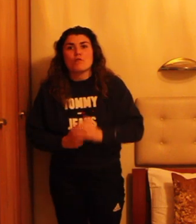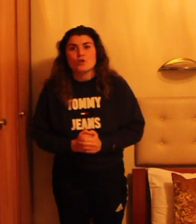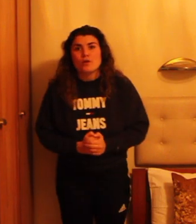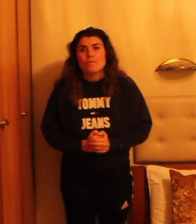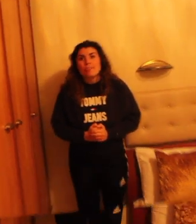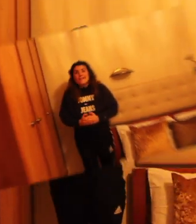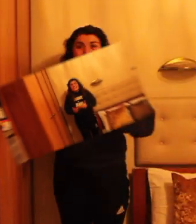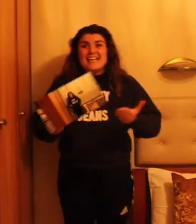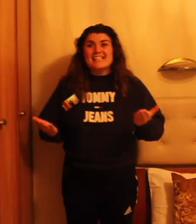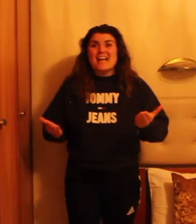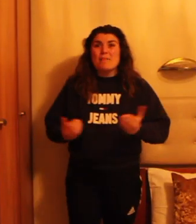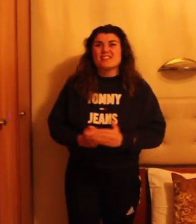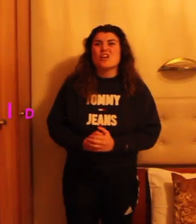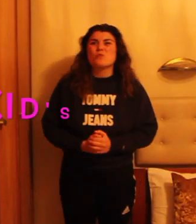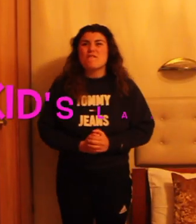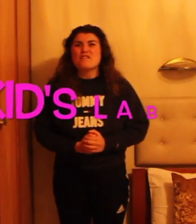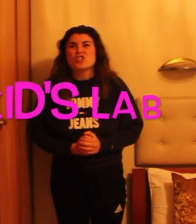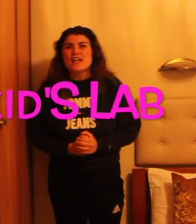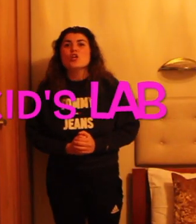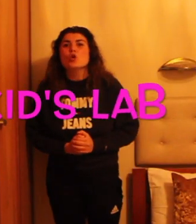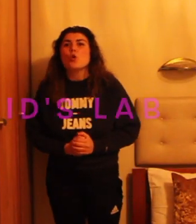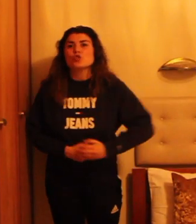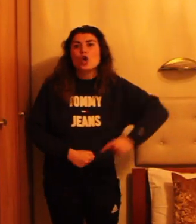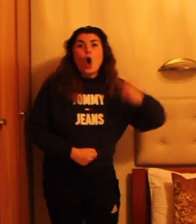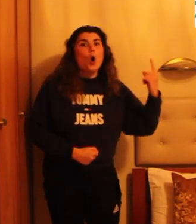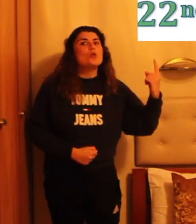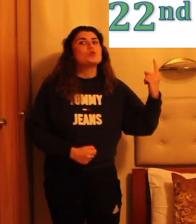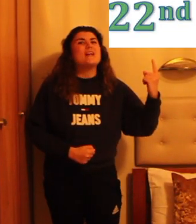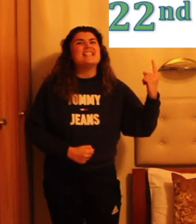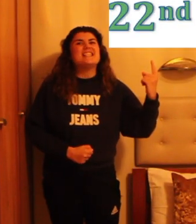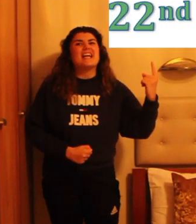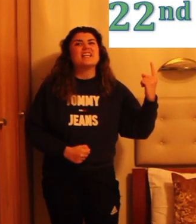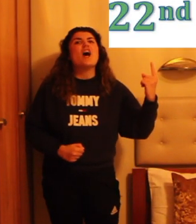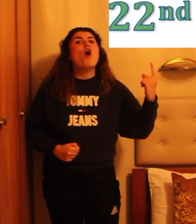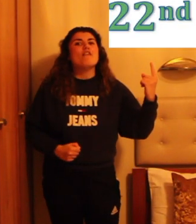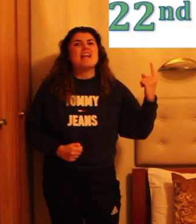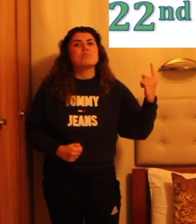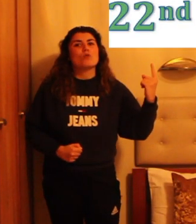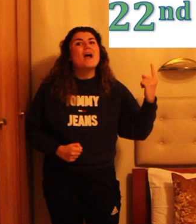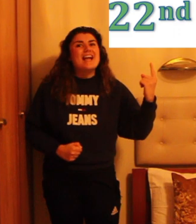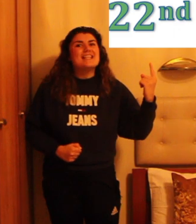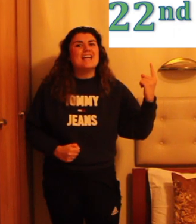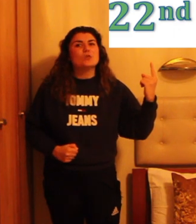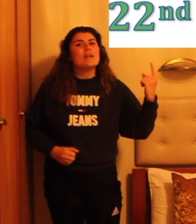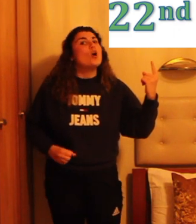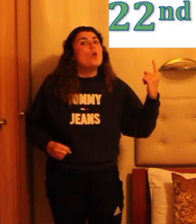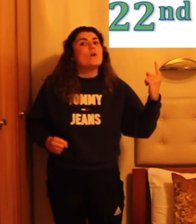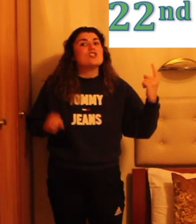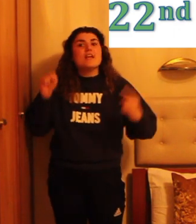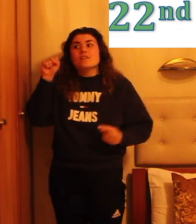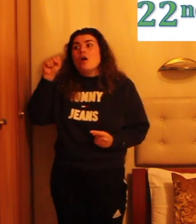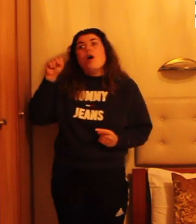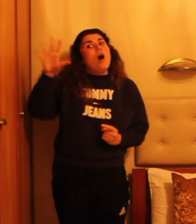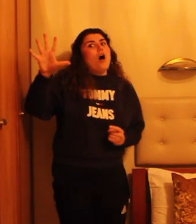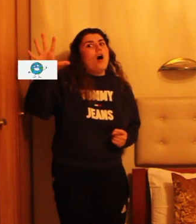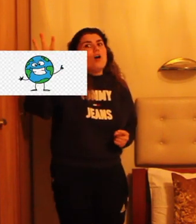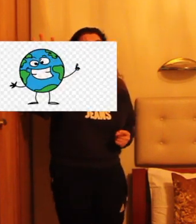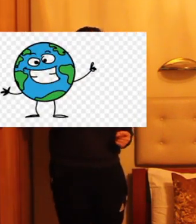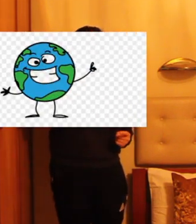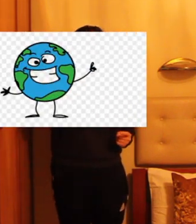you. Kids Lab is going to officially launch on the 22nd of April next week, which is Earth Day.